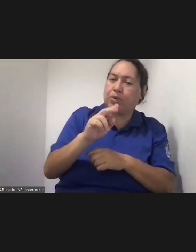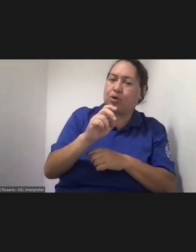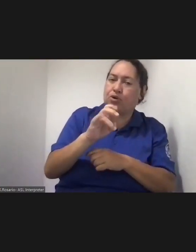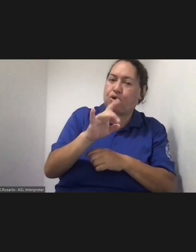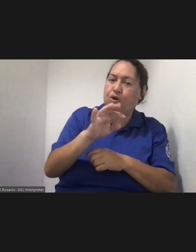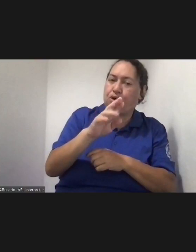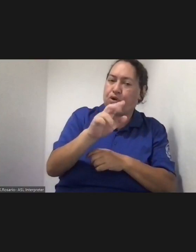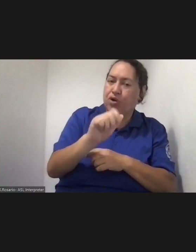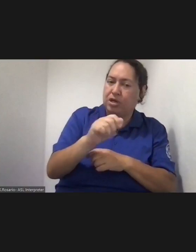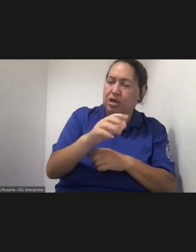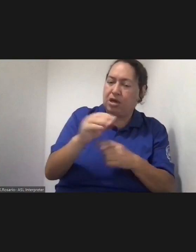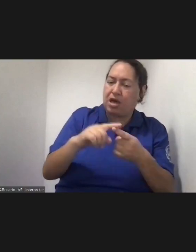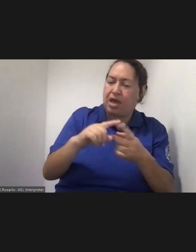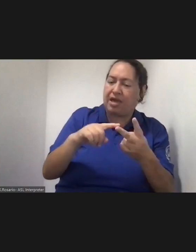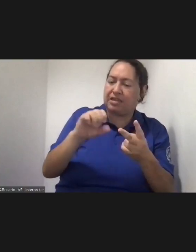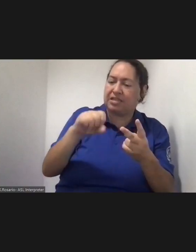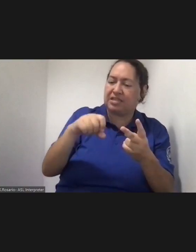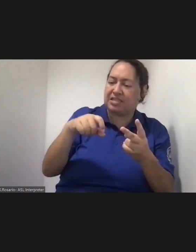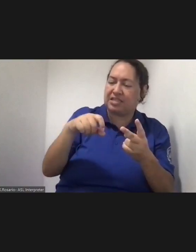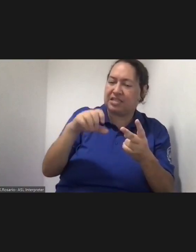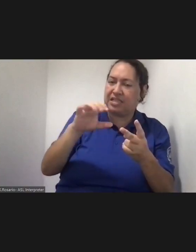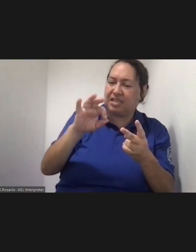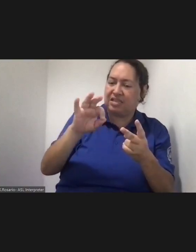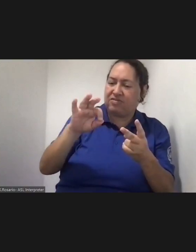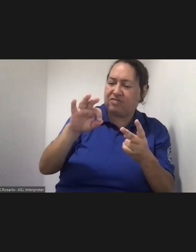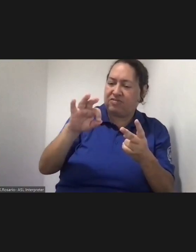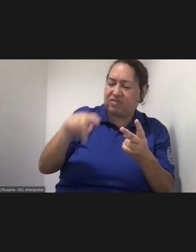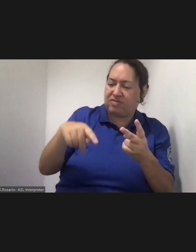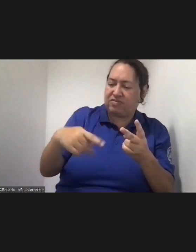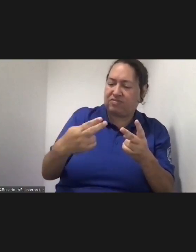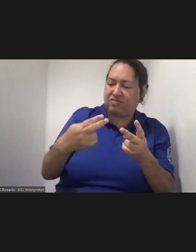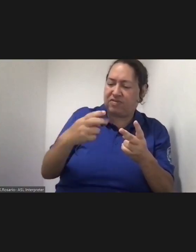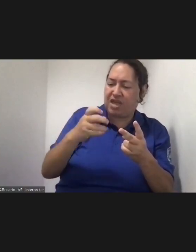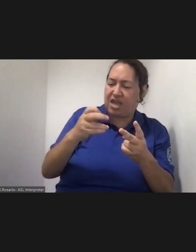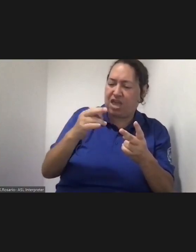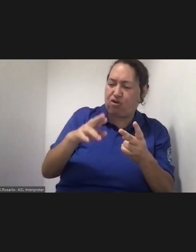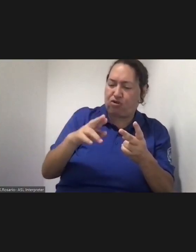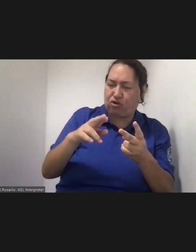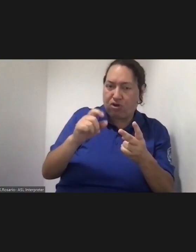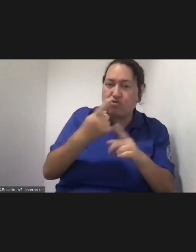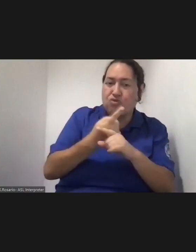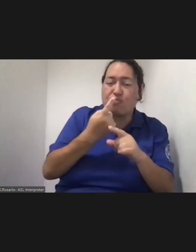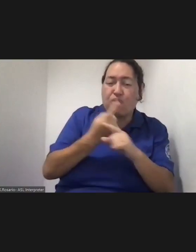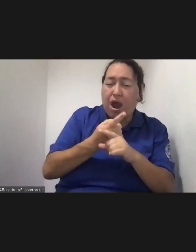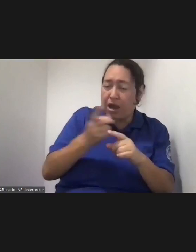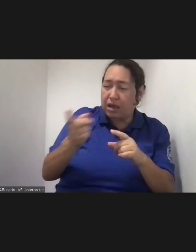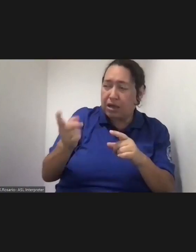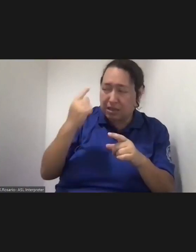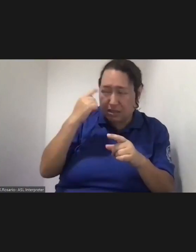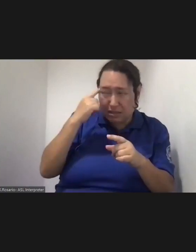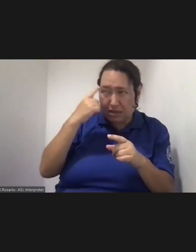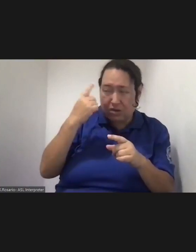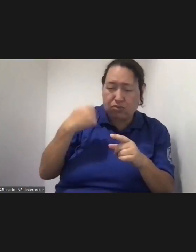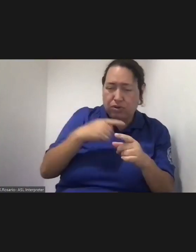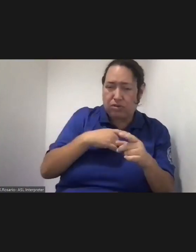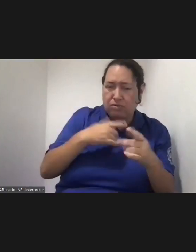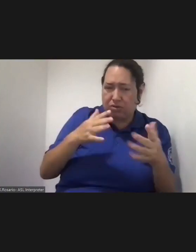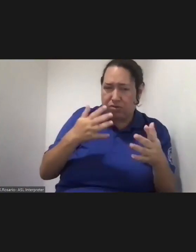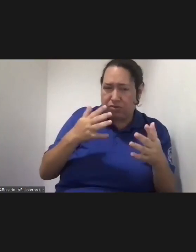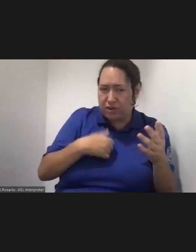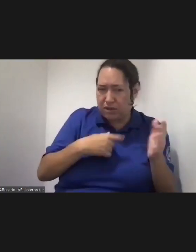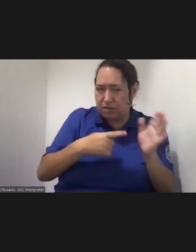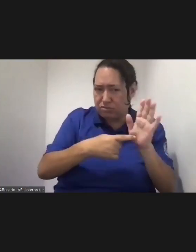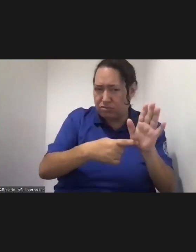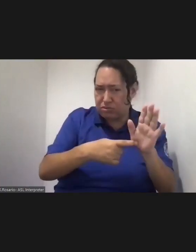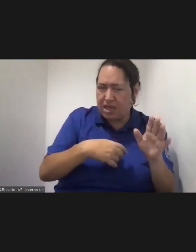of the J3 situation or the Johnson & Johnson vaccine. So you're right, I think we pressed that out, right, Crystal?